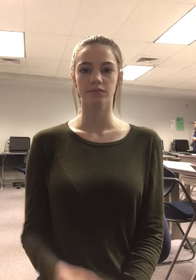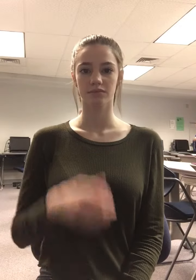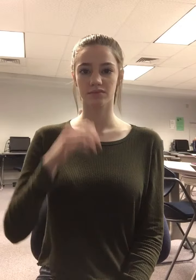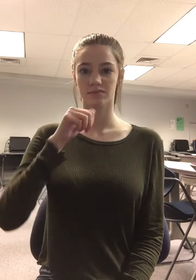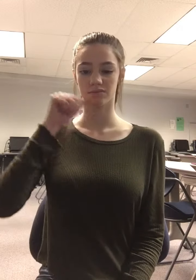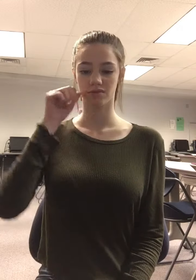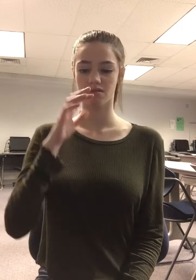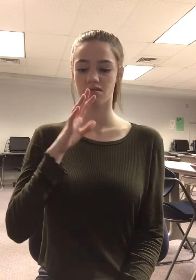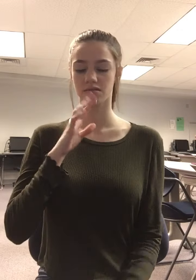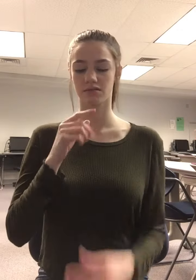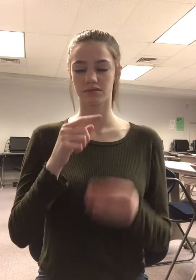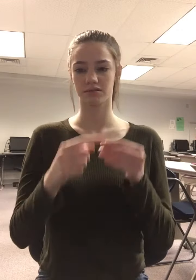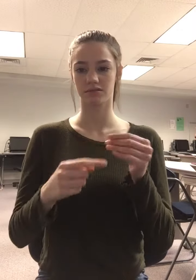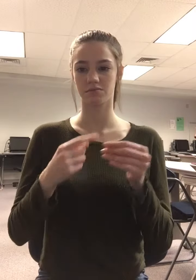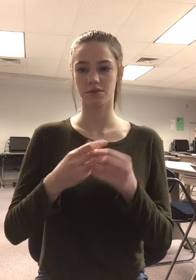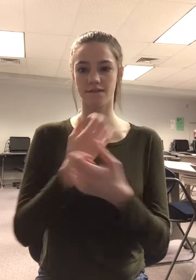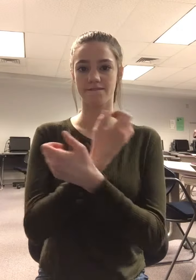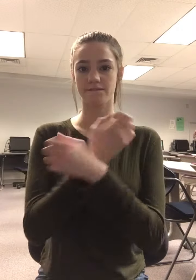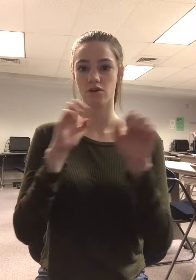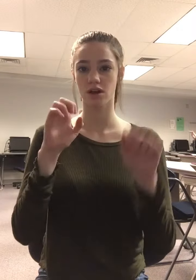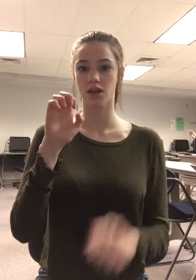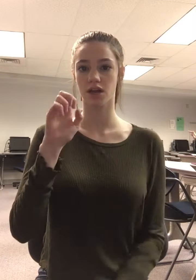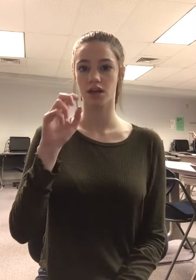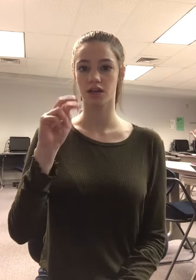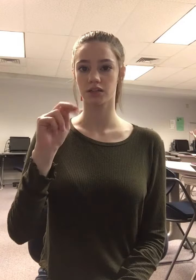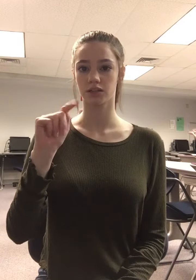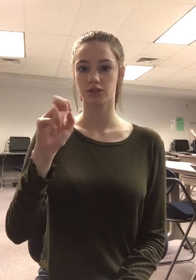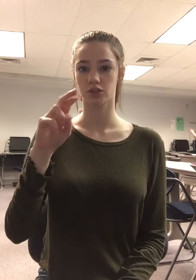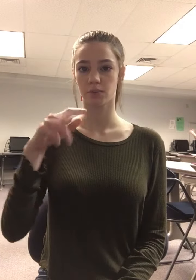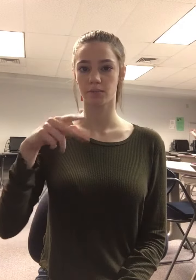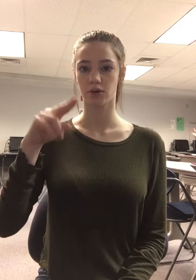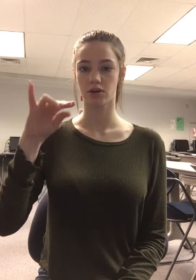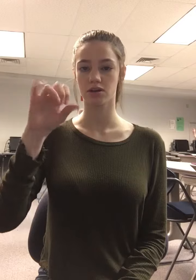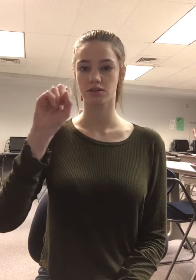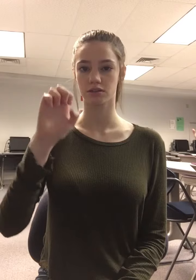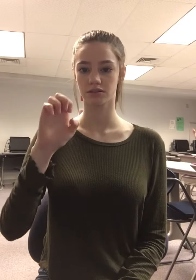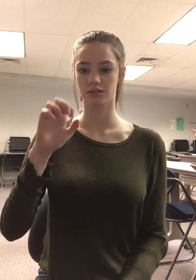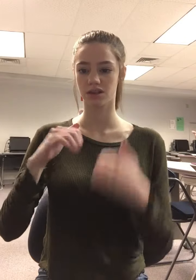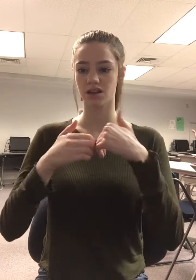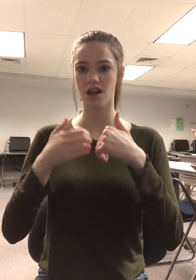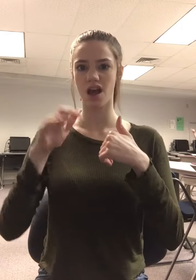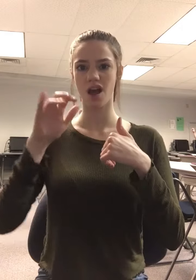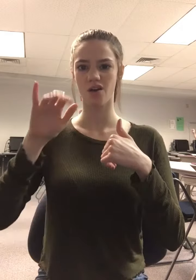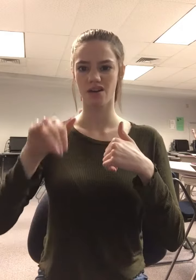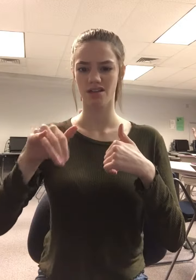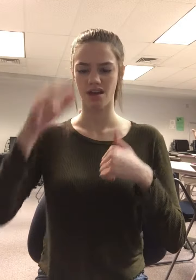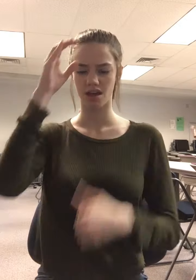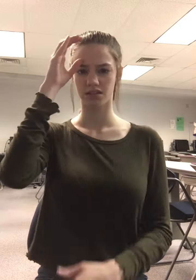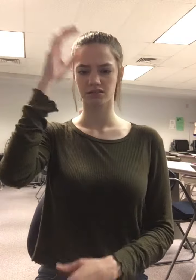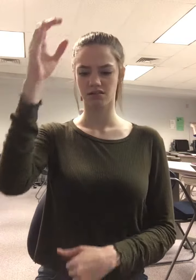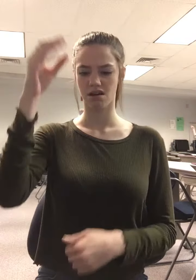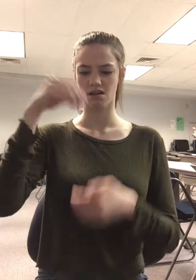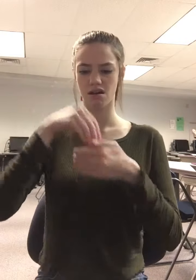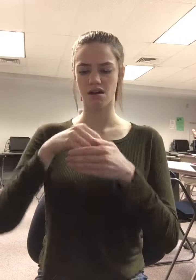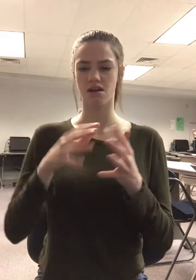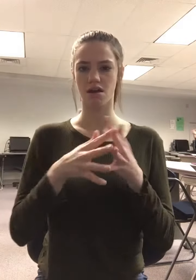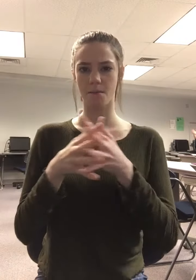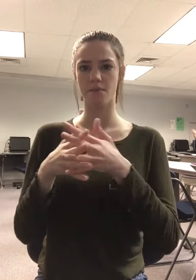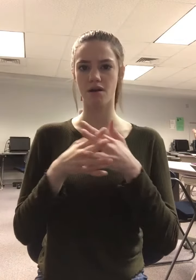we spoke quite a bit about free enterprise and how free enterprise is a concept in American history that really